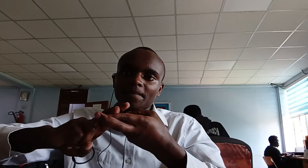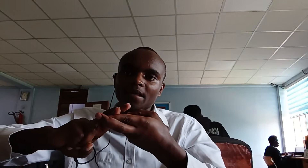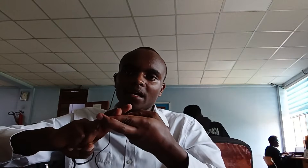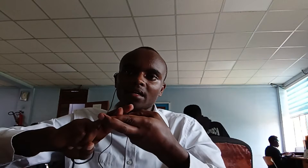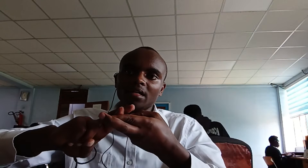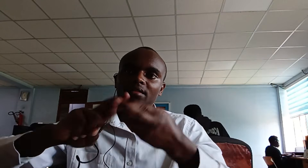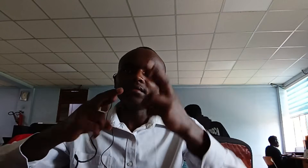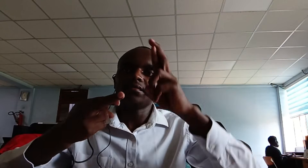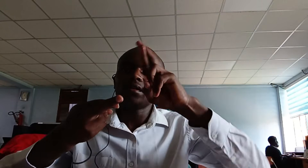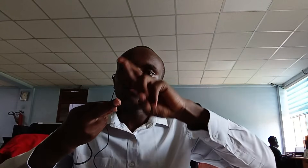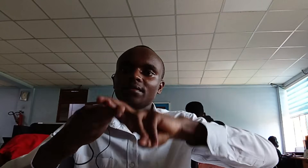relative,